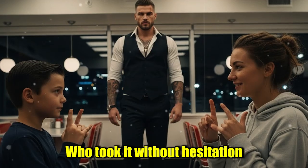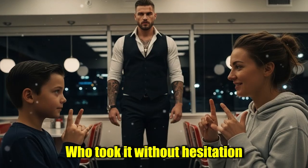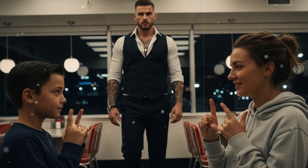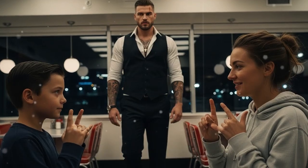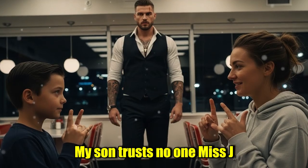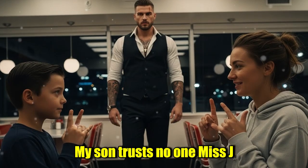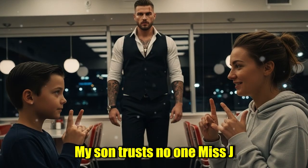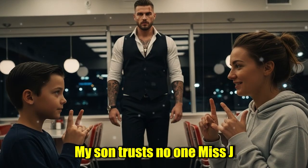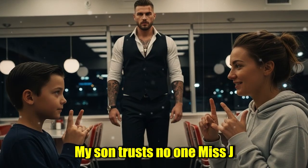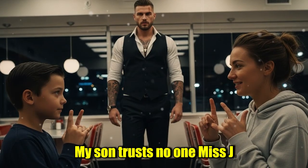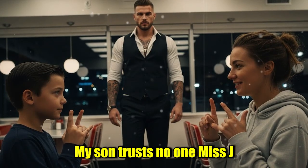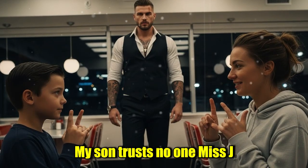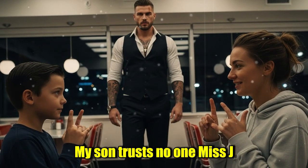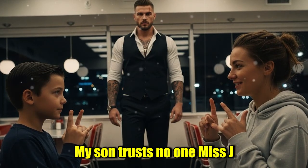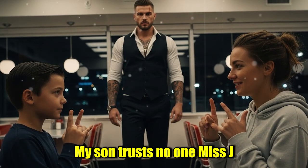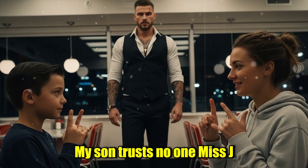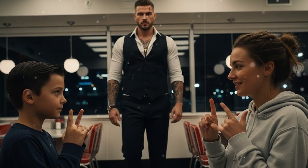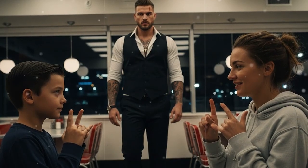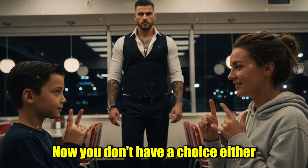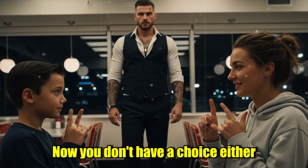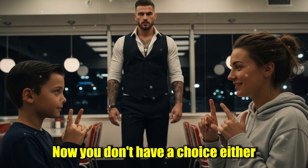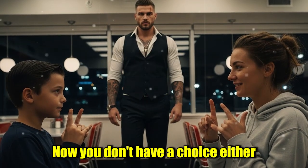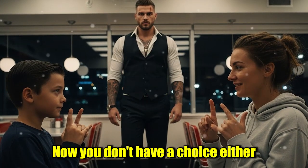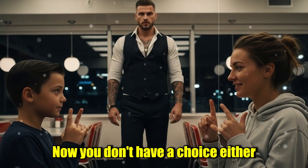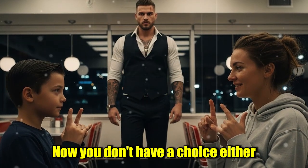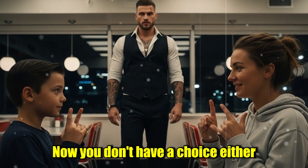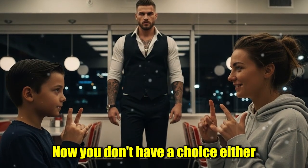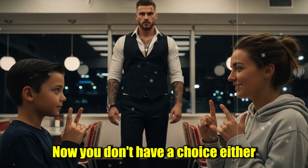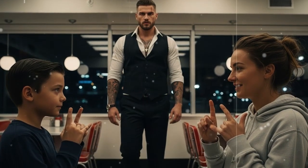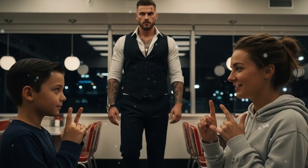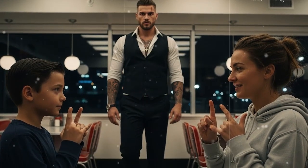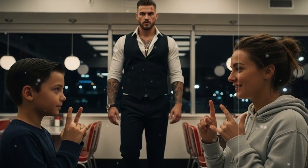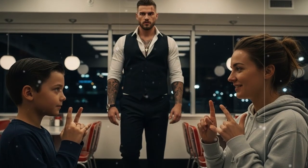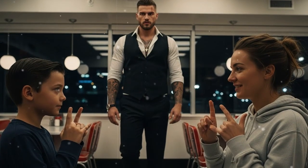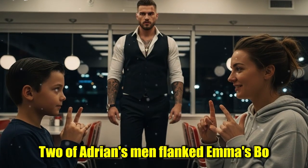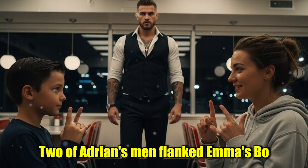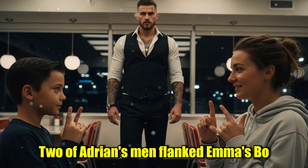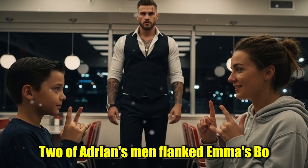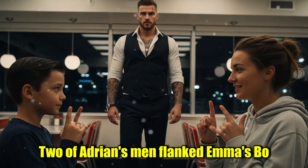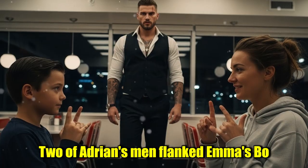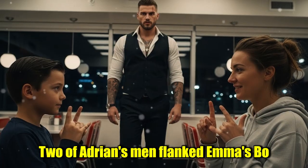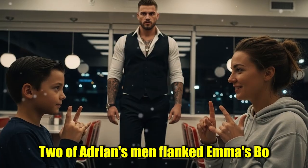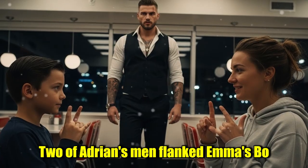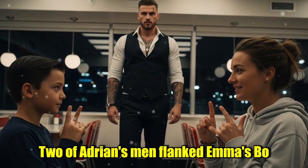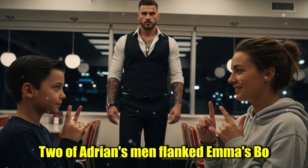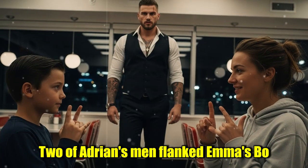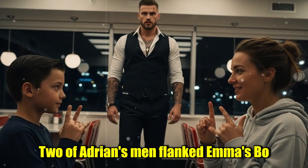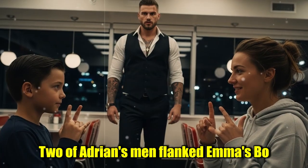hesitation. My son trusts no one, Miss Chen. Now, you don't have a choice either. 2 of Adrian's men flanked Emma's